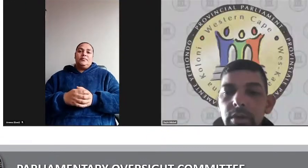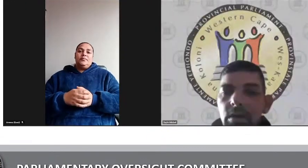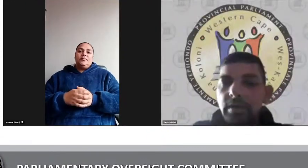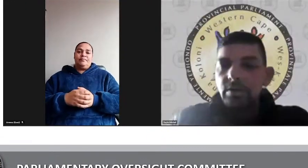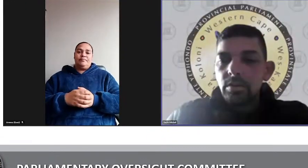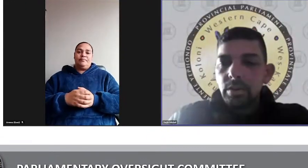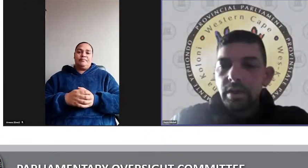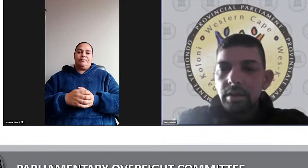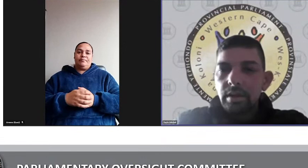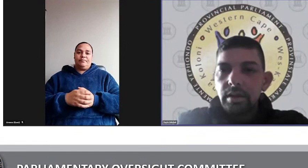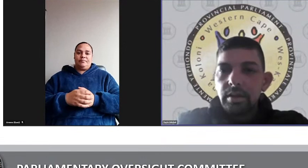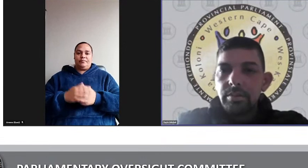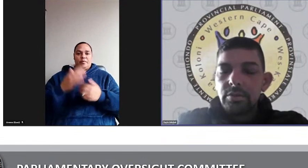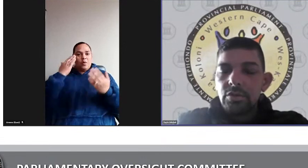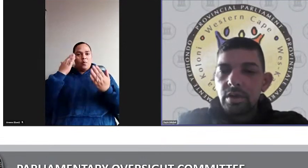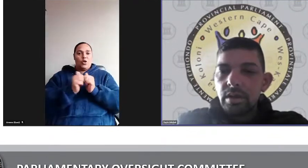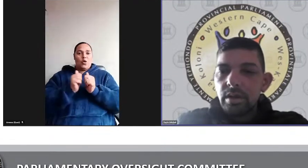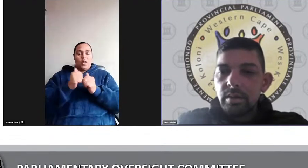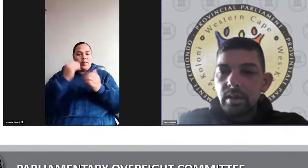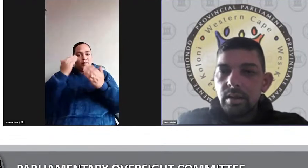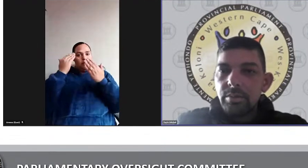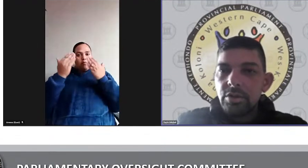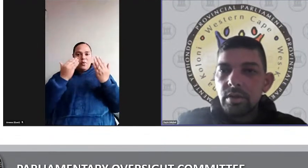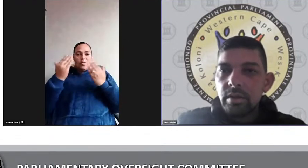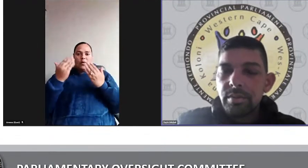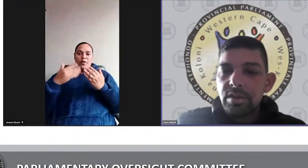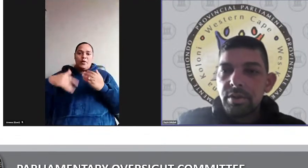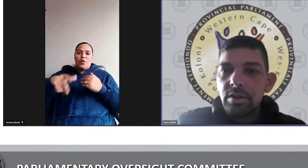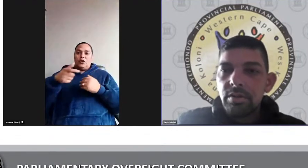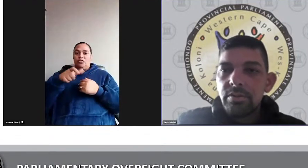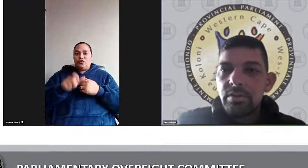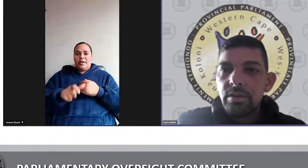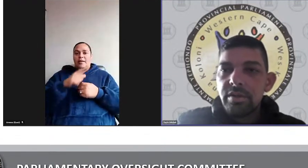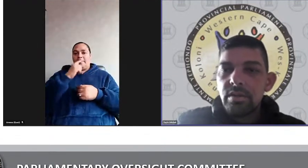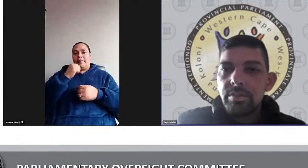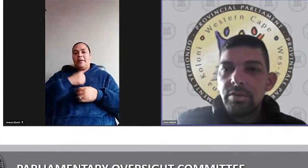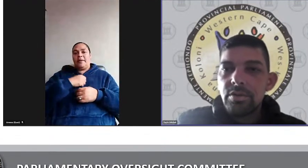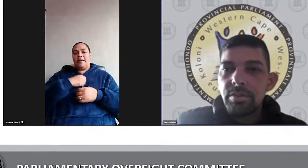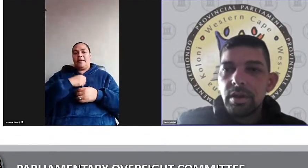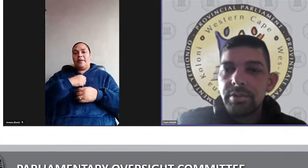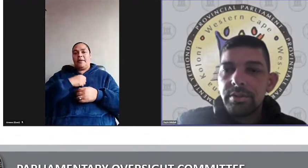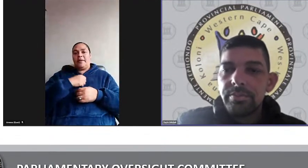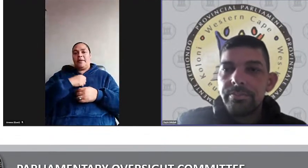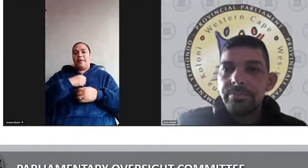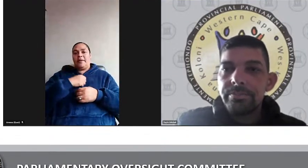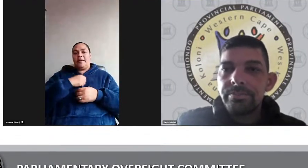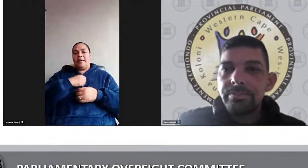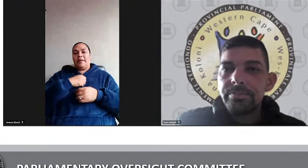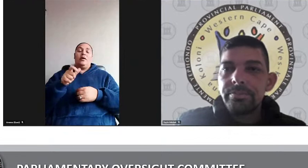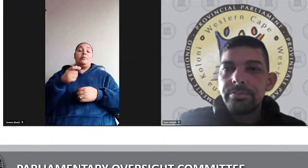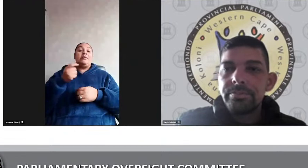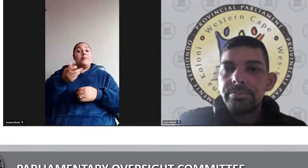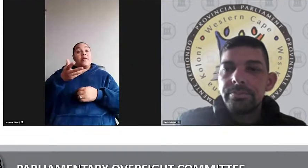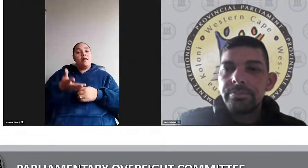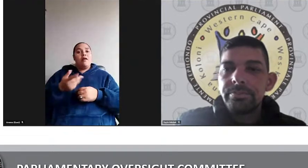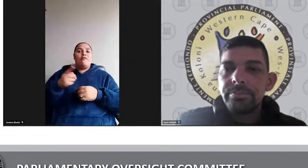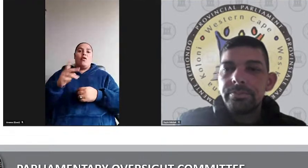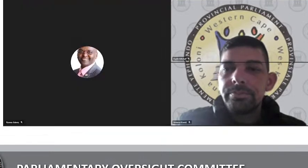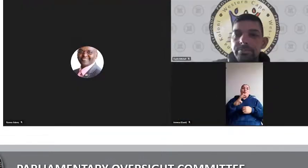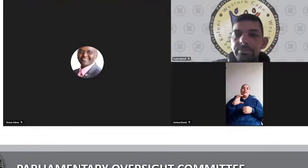Good morning, colleagues. Good morning, Chair Dalen Mitchell. I'm the Speaker of the Western Cape Provincial Parliament.